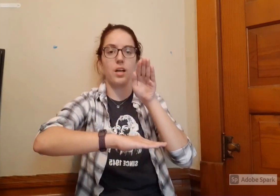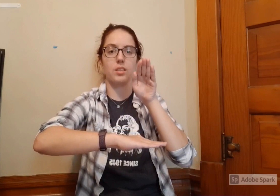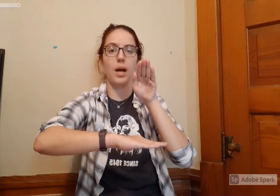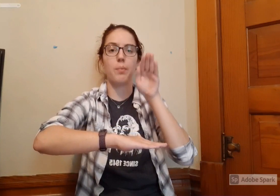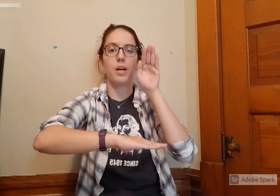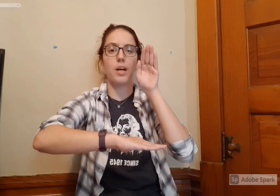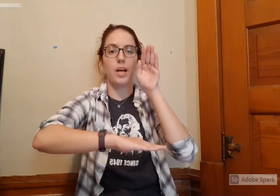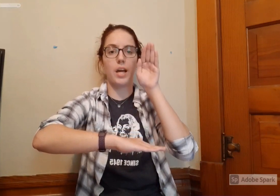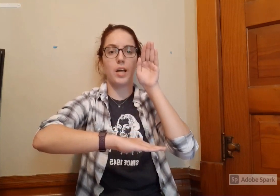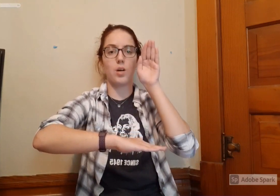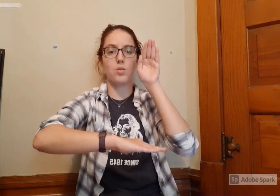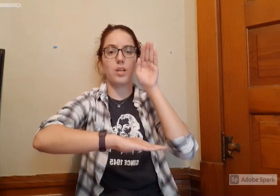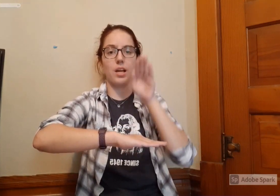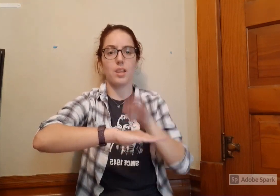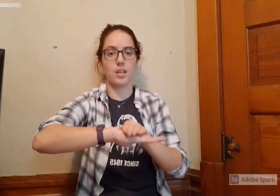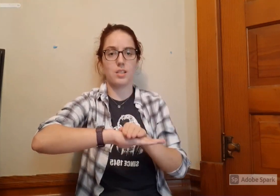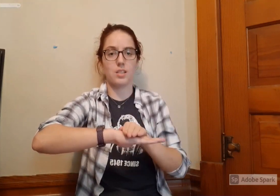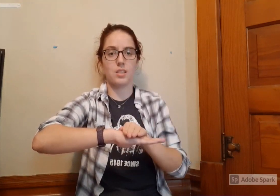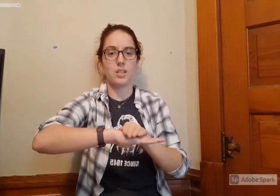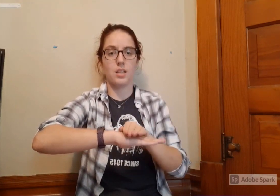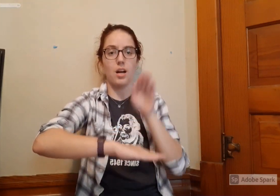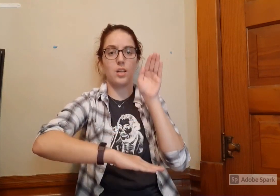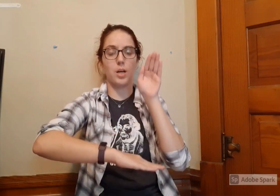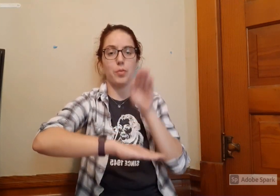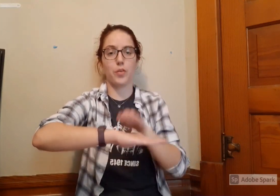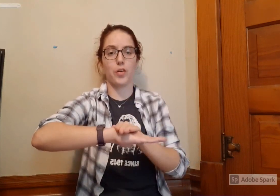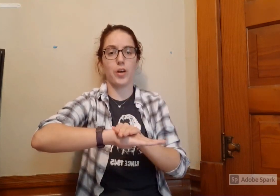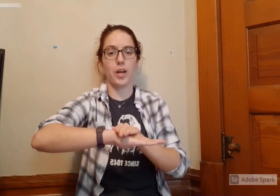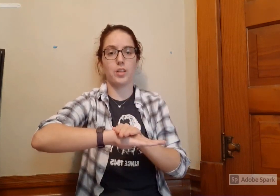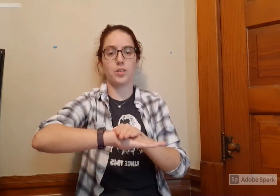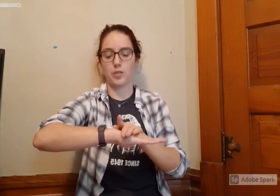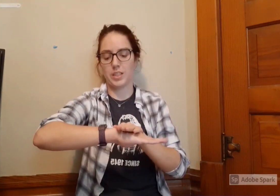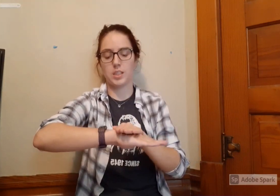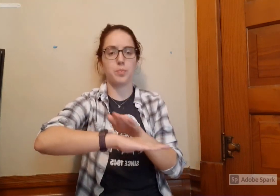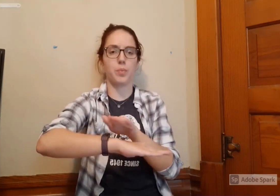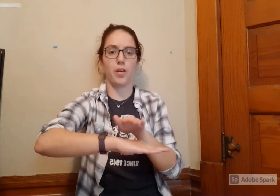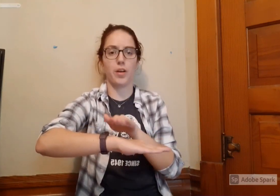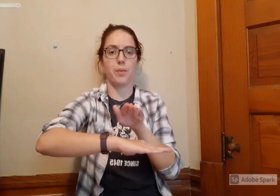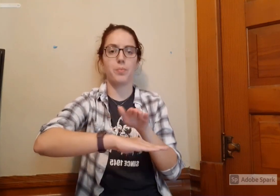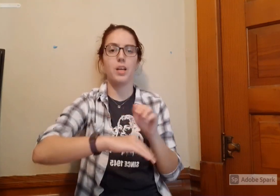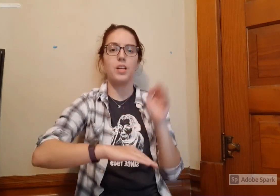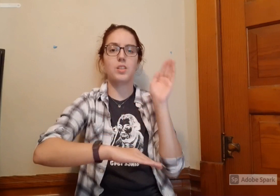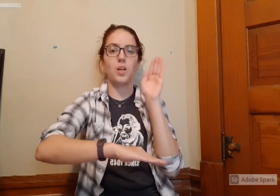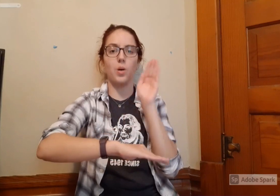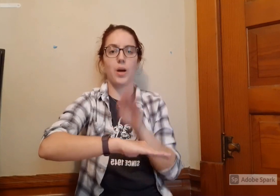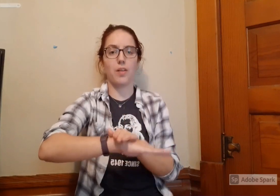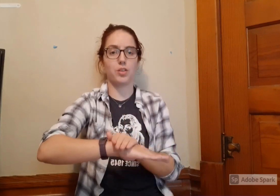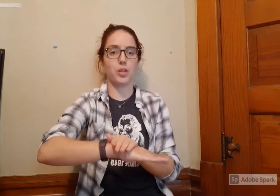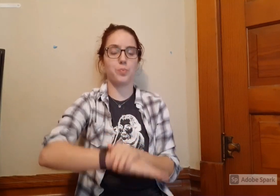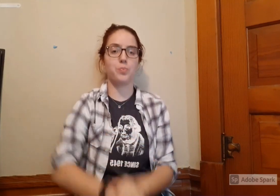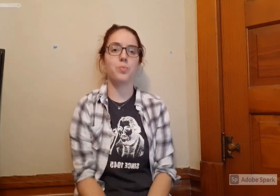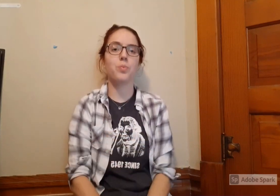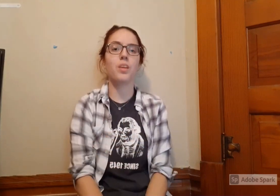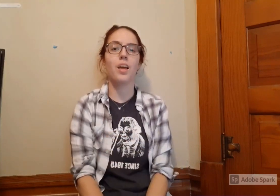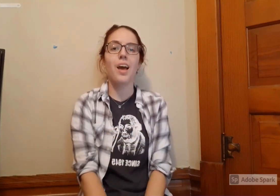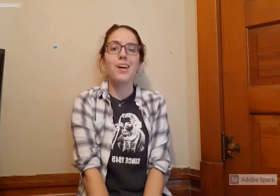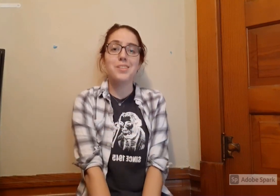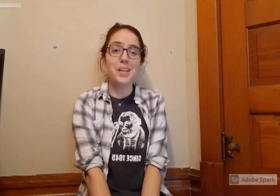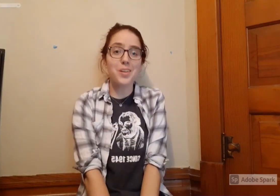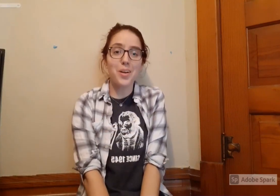top, and it goes like this on top of your hand, wrist area. So afternoon. So that's all I'm going to